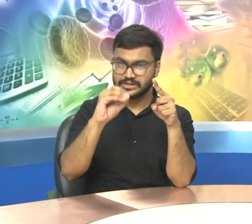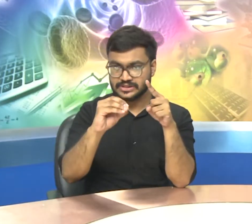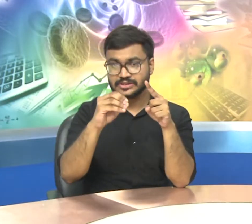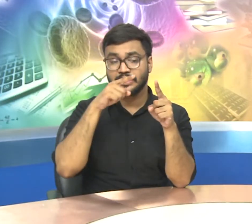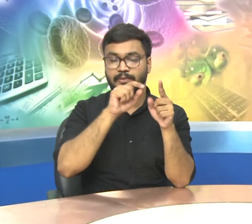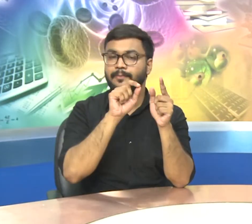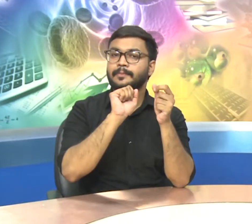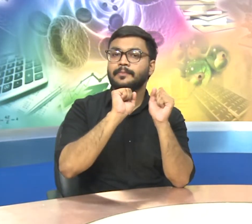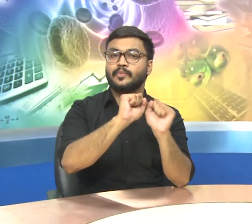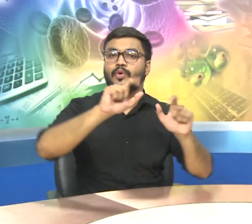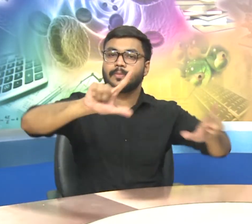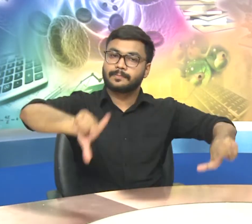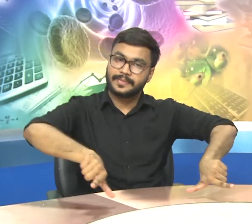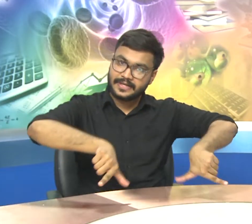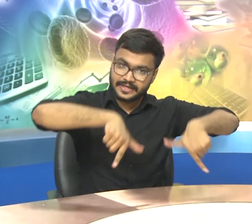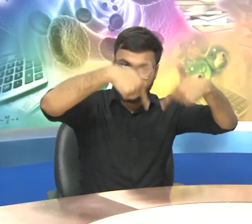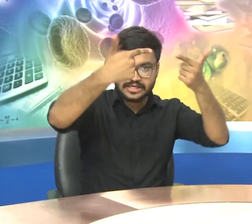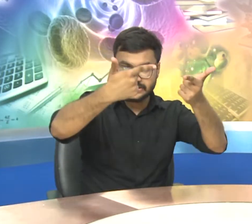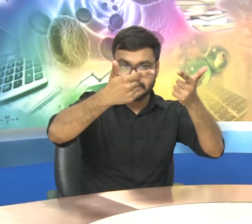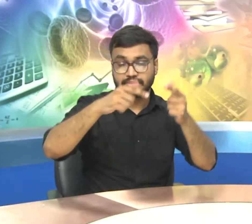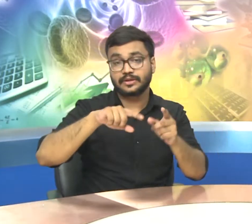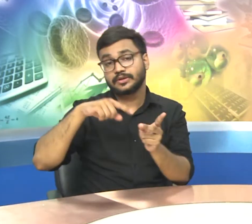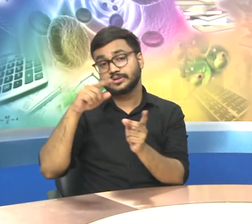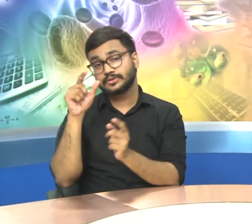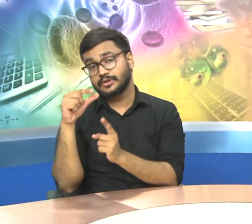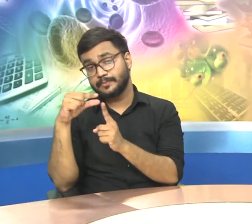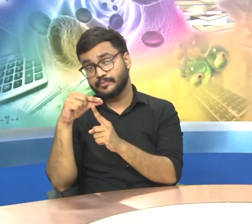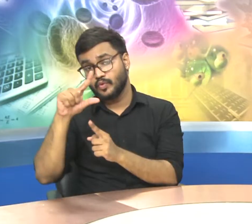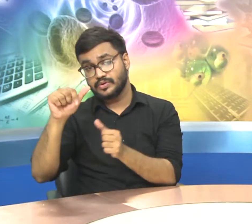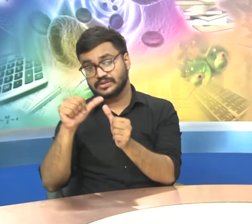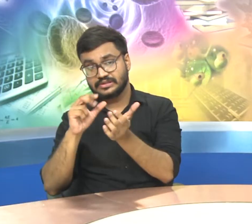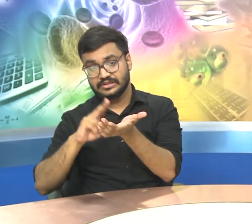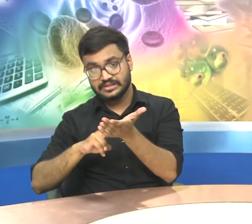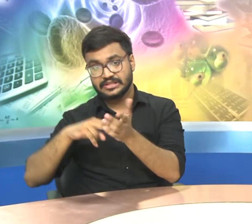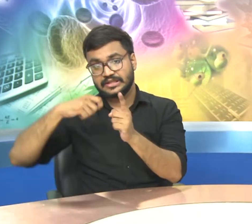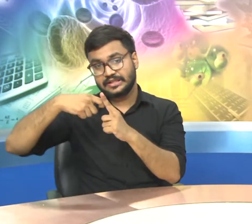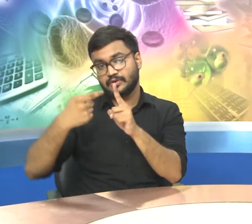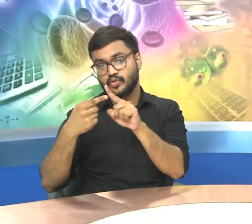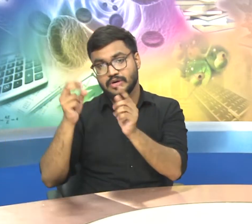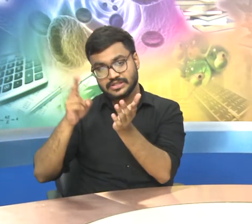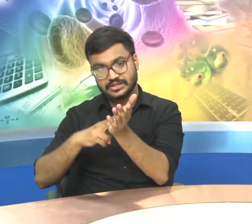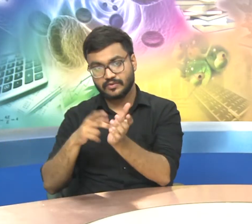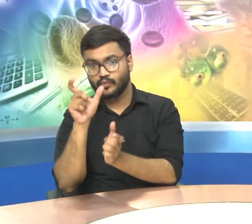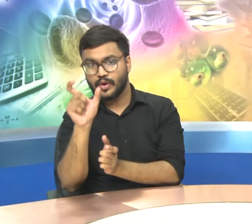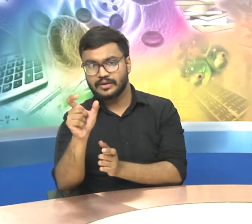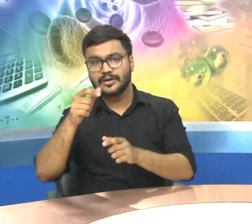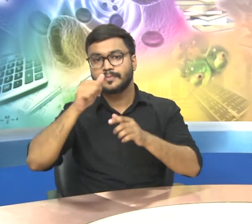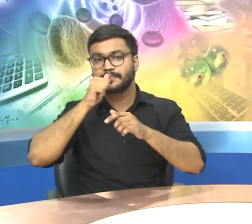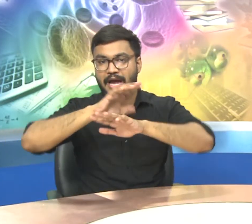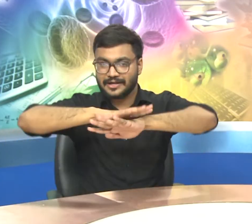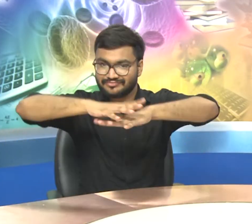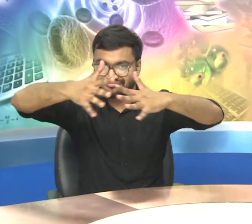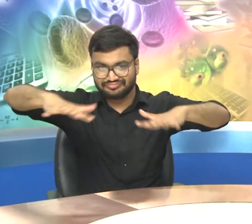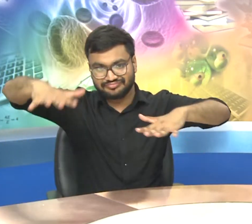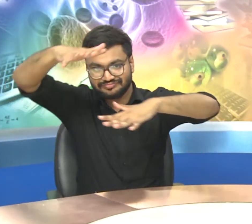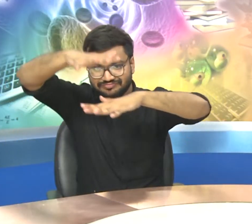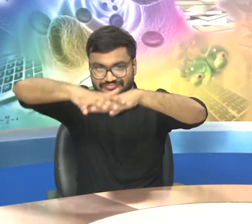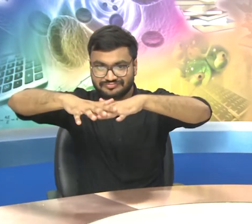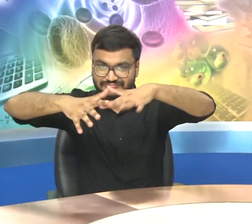Phytoplankton is made up of two different words. Phyto means plants and plankton means